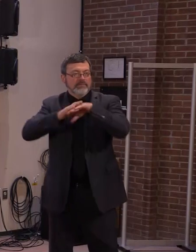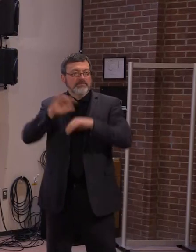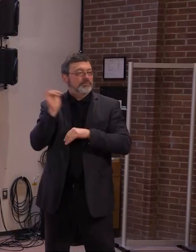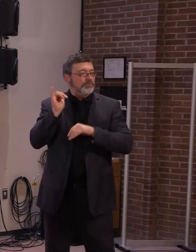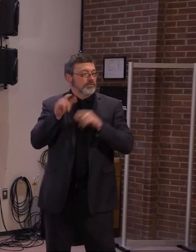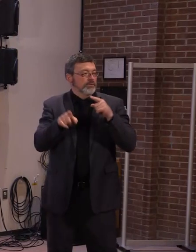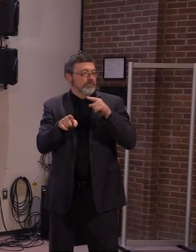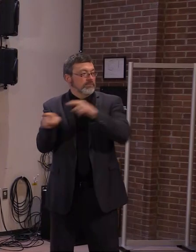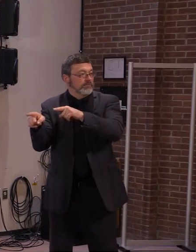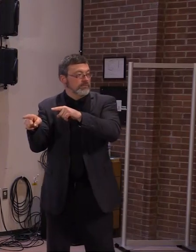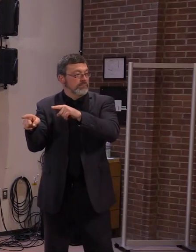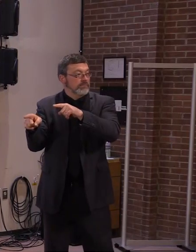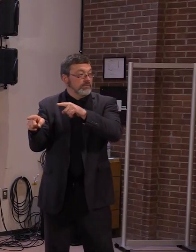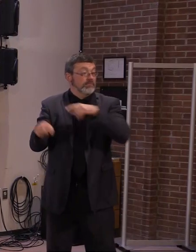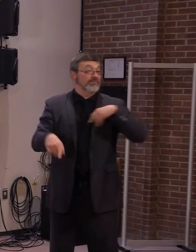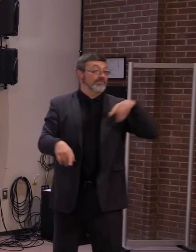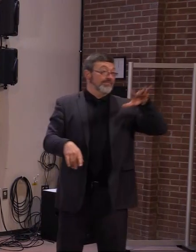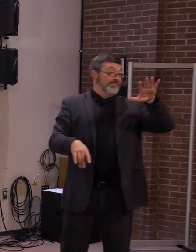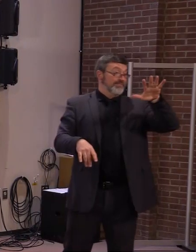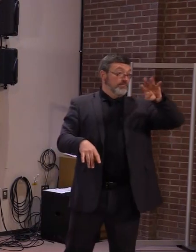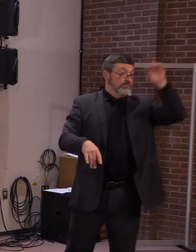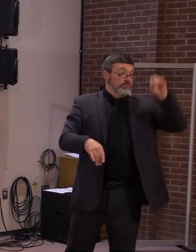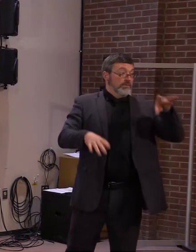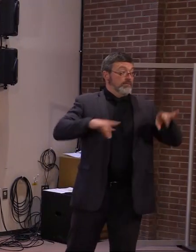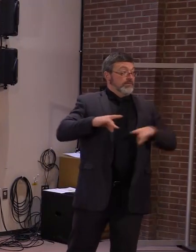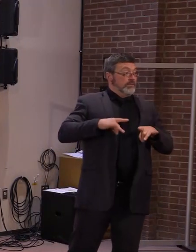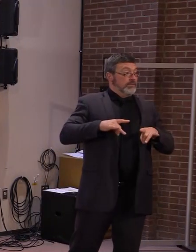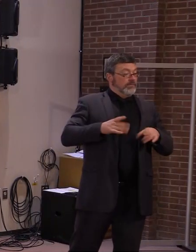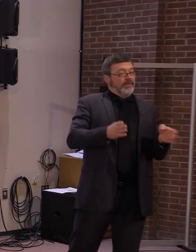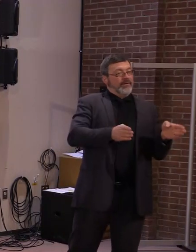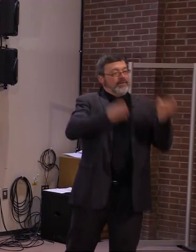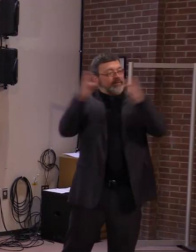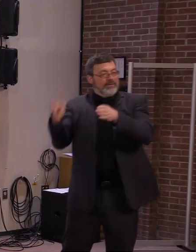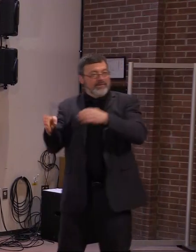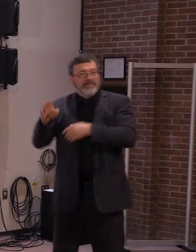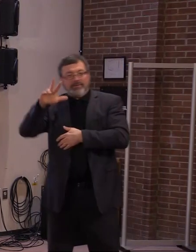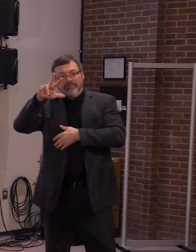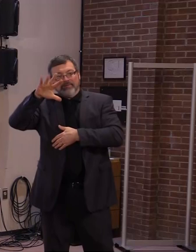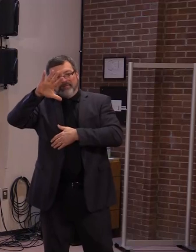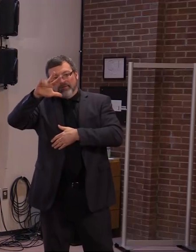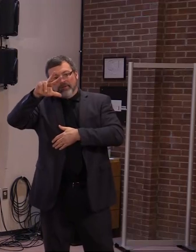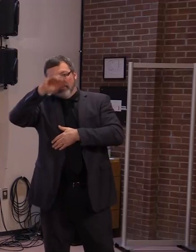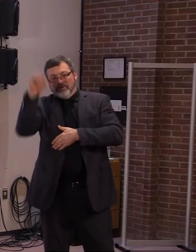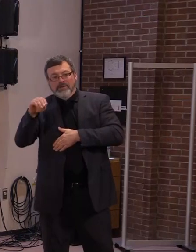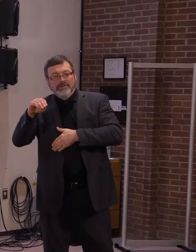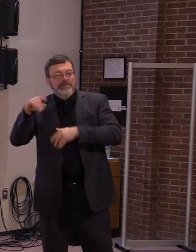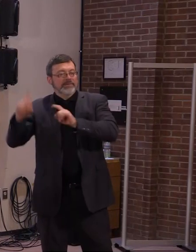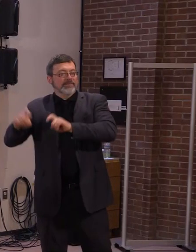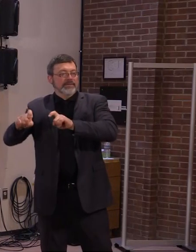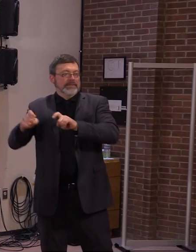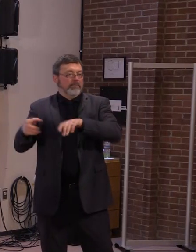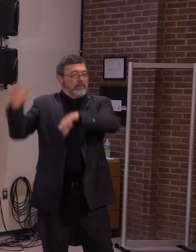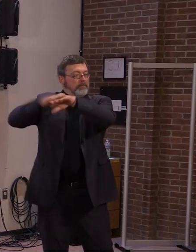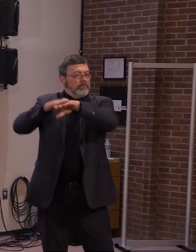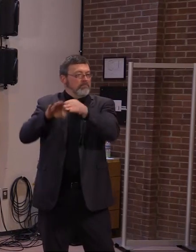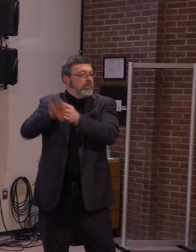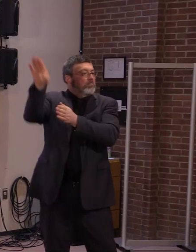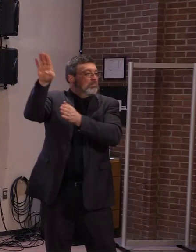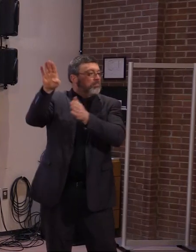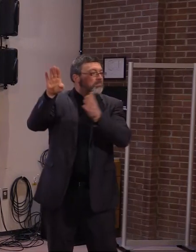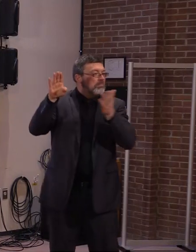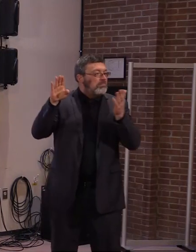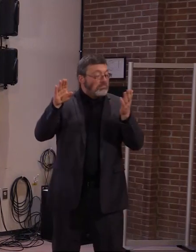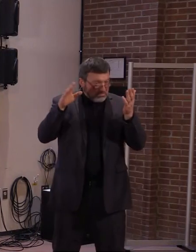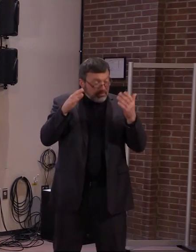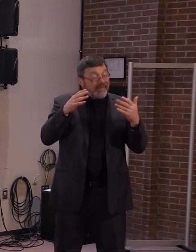there was also a 53% increase in testing this week compared to last. So the positivity rate did increase 1%